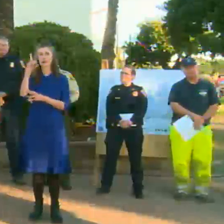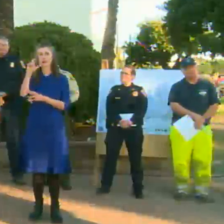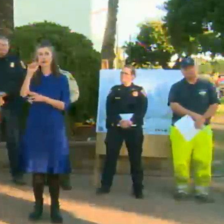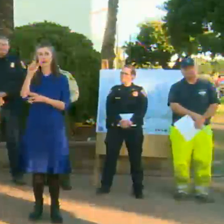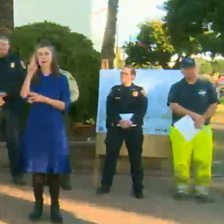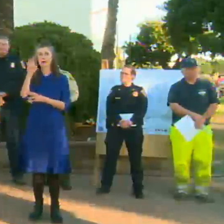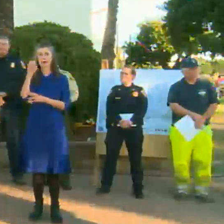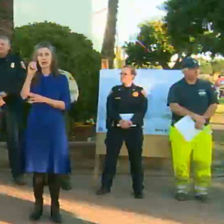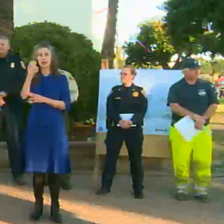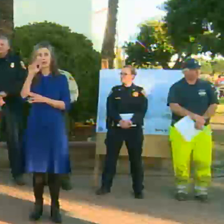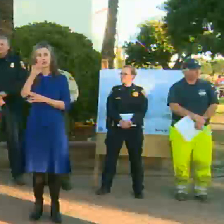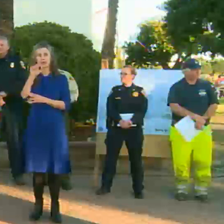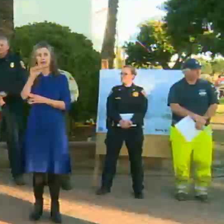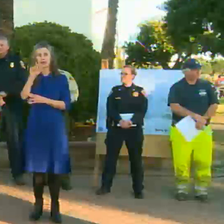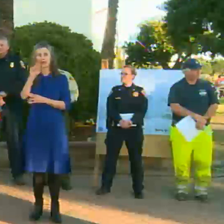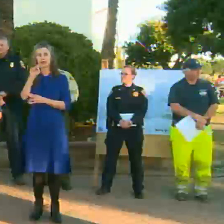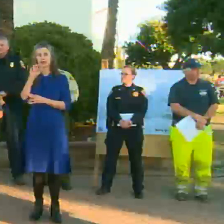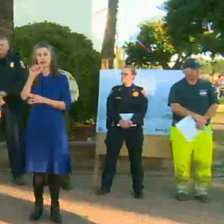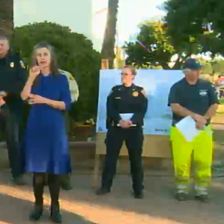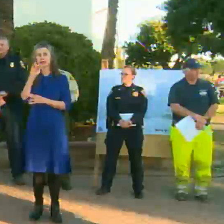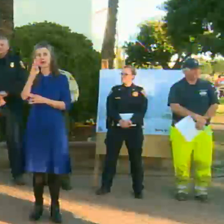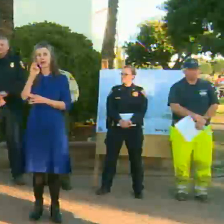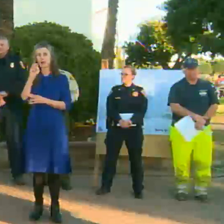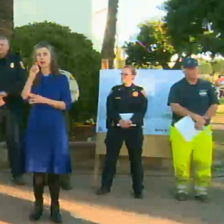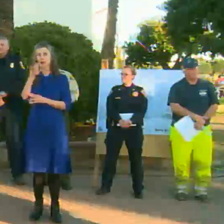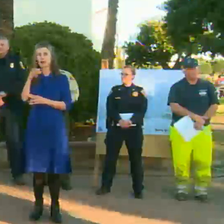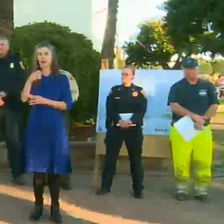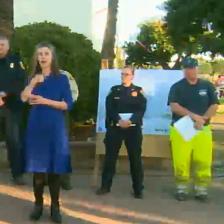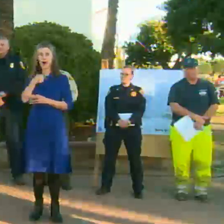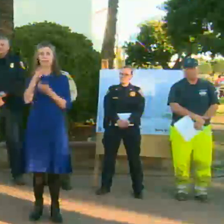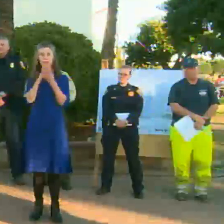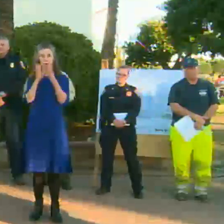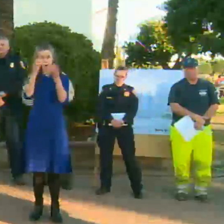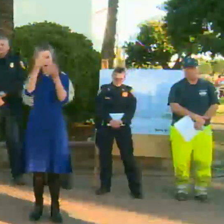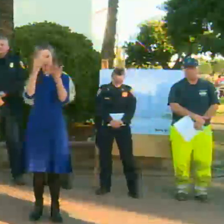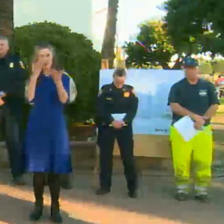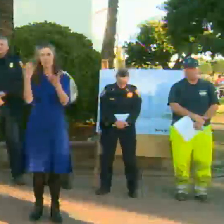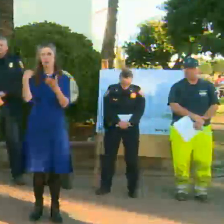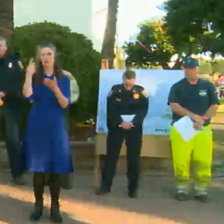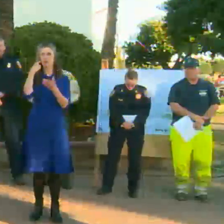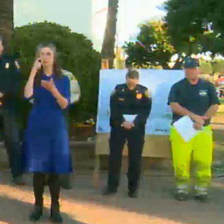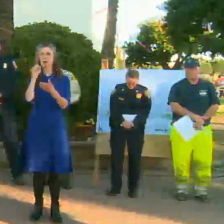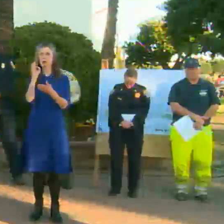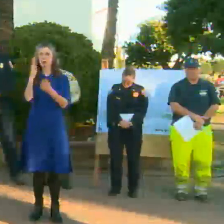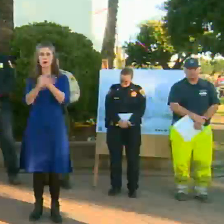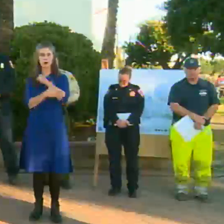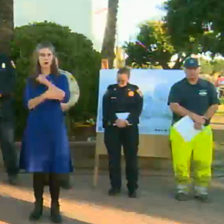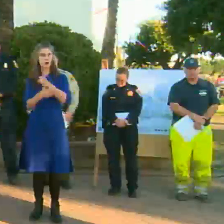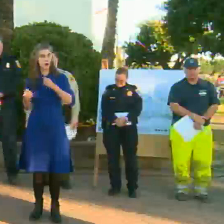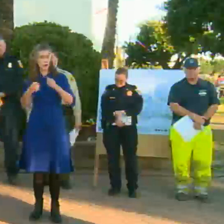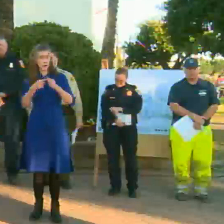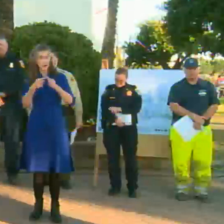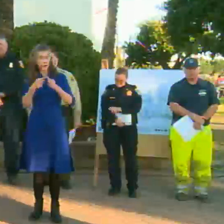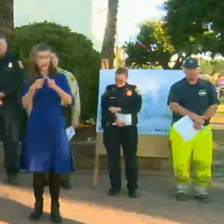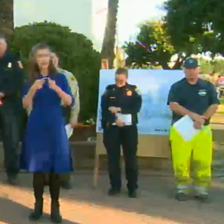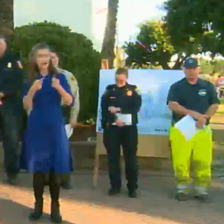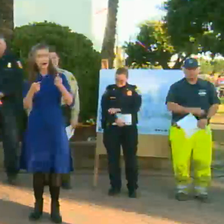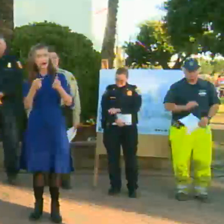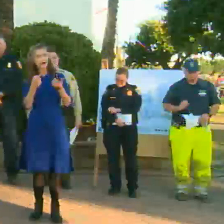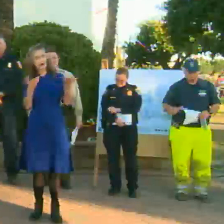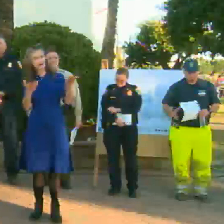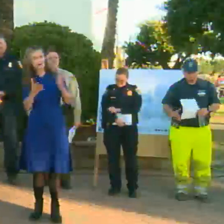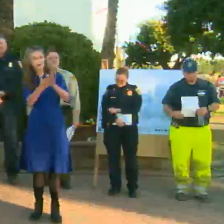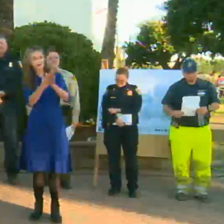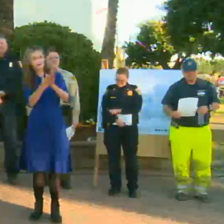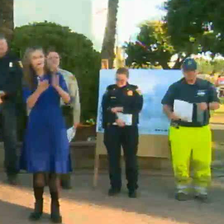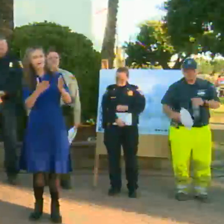Public Information Officer for Santa Barbara County Fire Department. Before we get started, I'd like to just acknowledge the presence of Congressman Salud Carbajal,